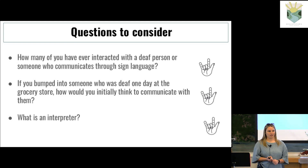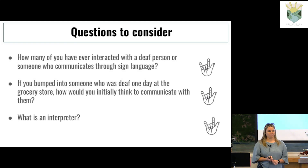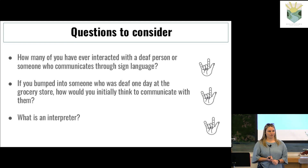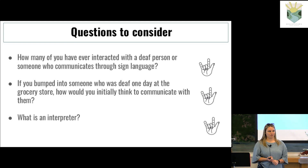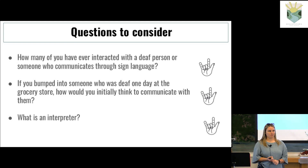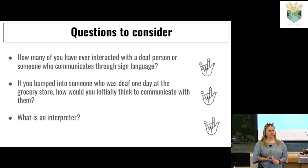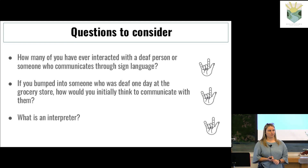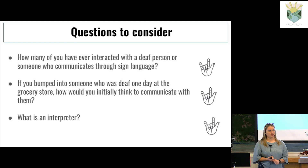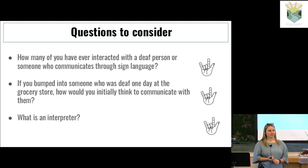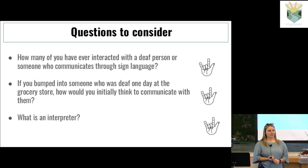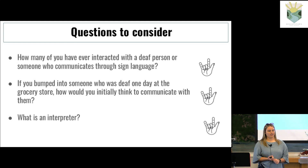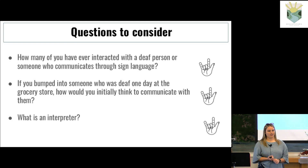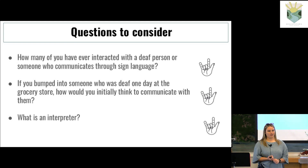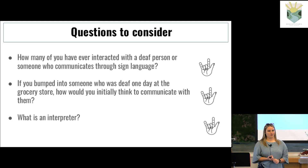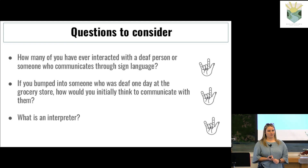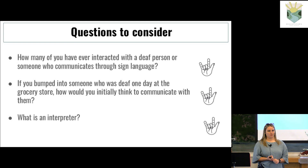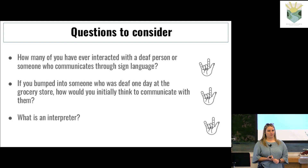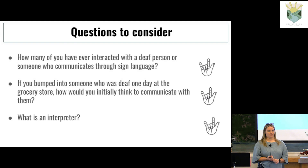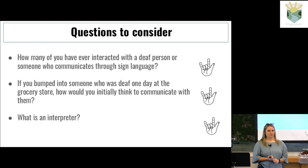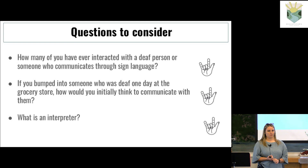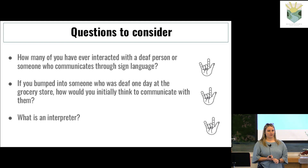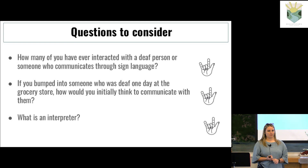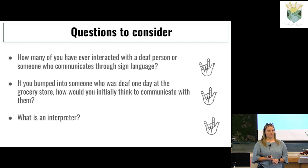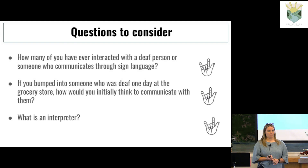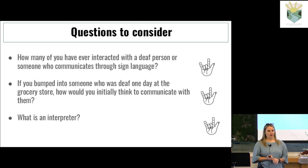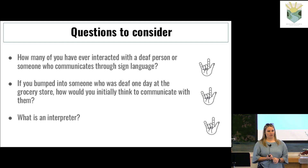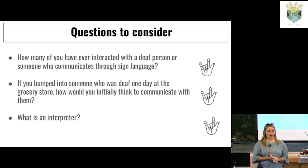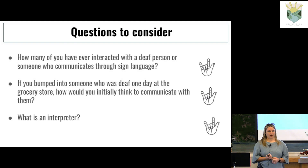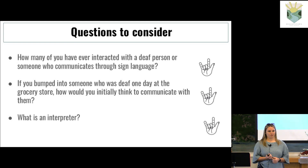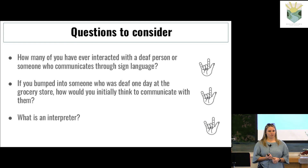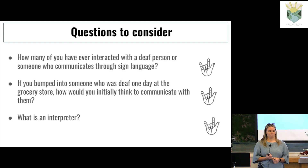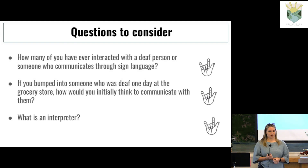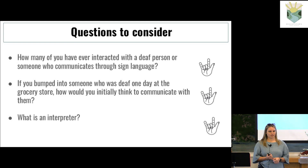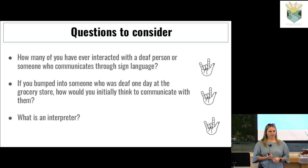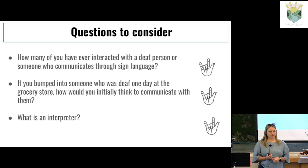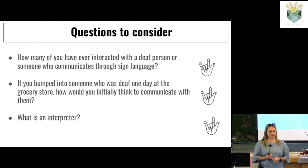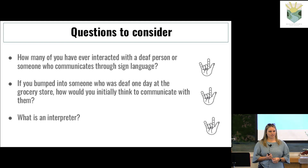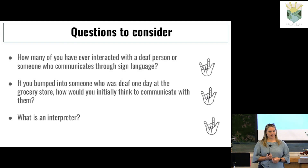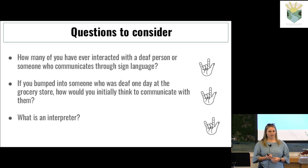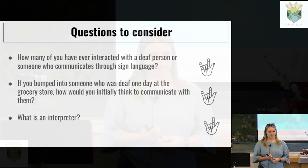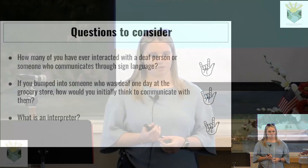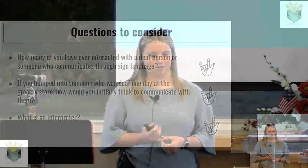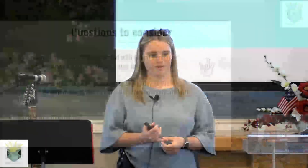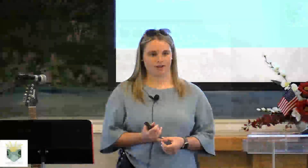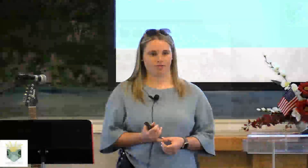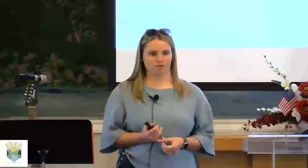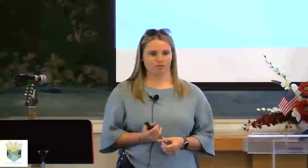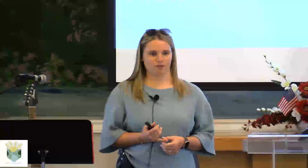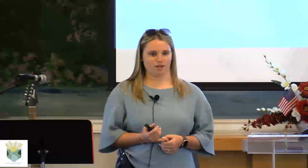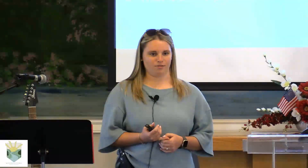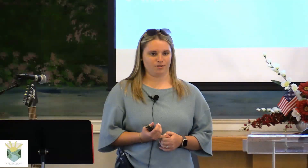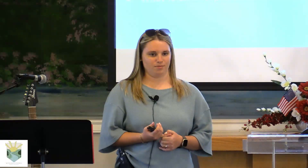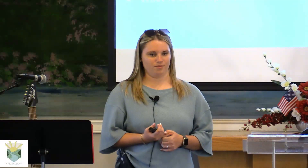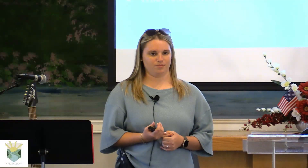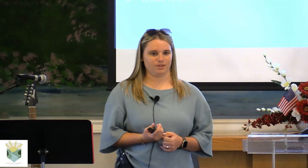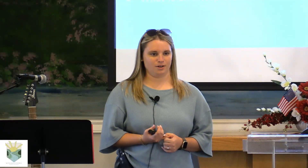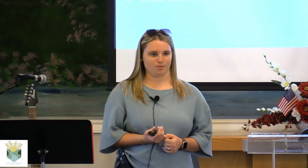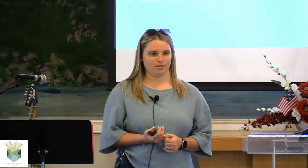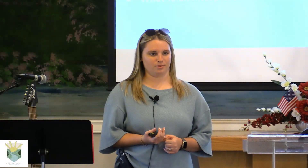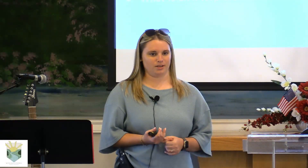deaf people know really, really well how to read lips, and so that's extremely helpful. A lot of them, read lips and